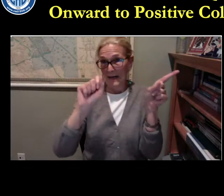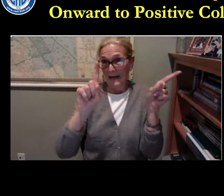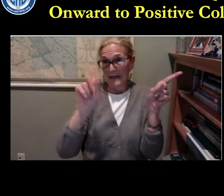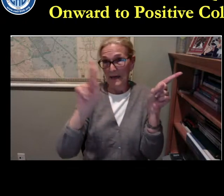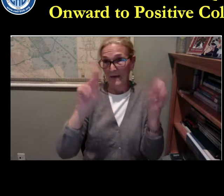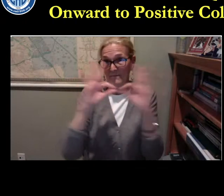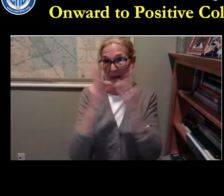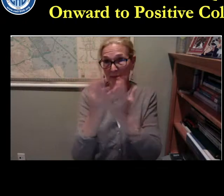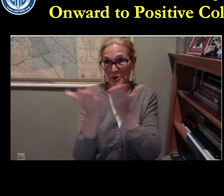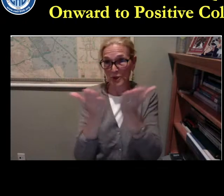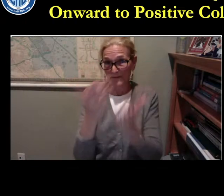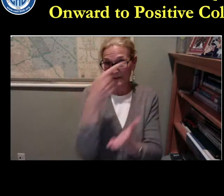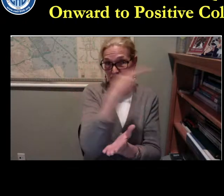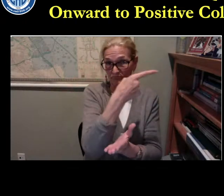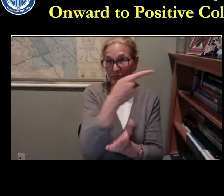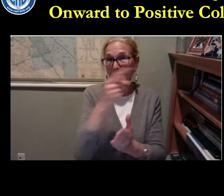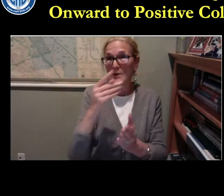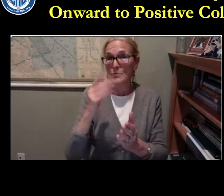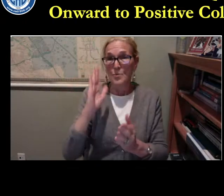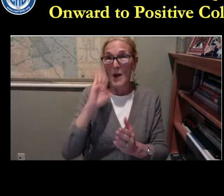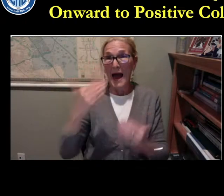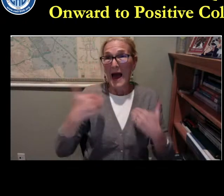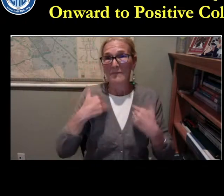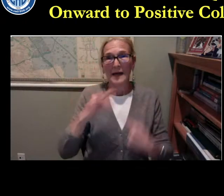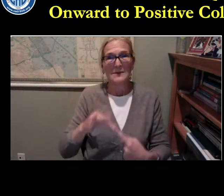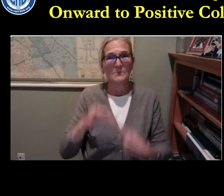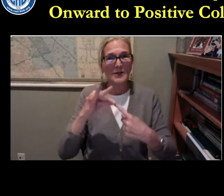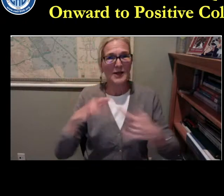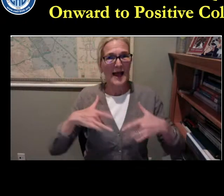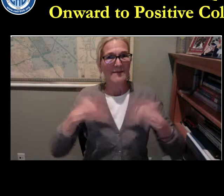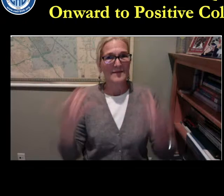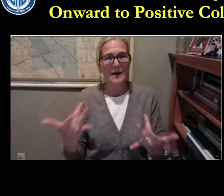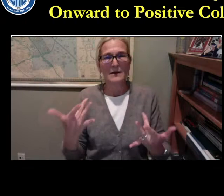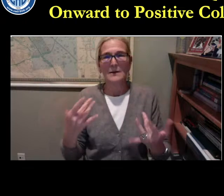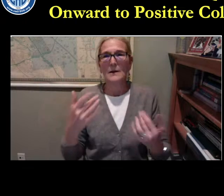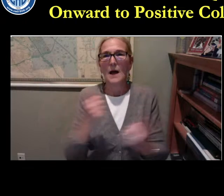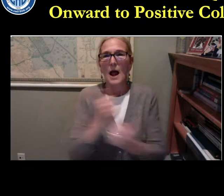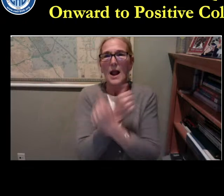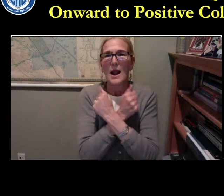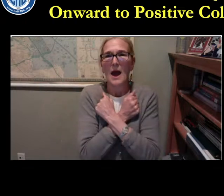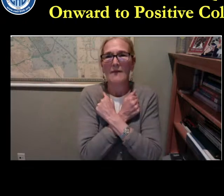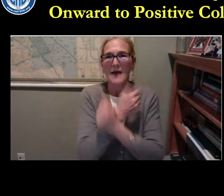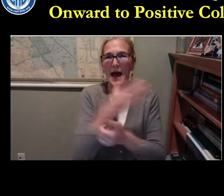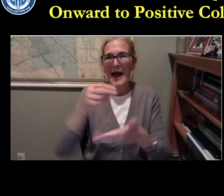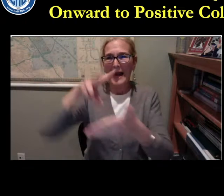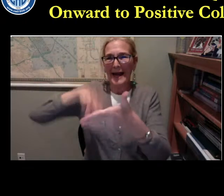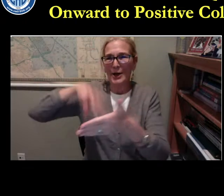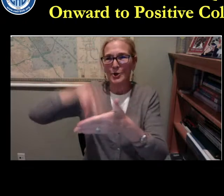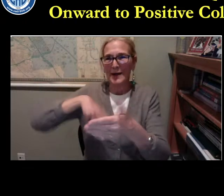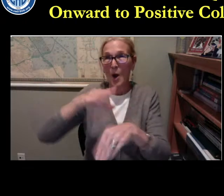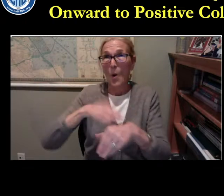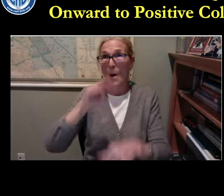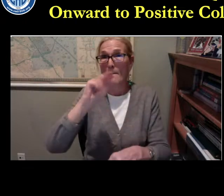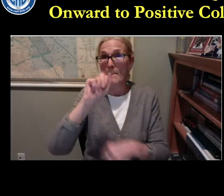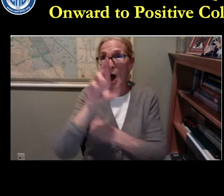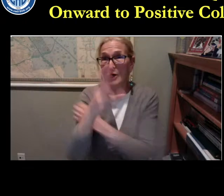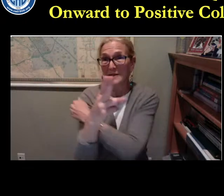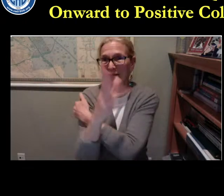And I think, going back to your second question, I want to mention that the Lead K Family Services is going to have a special